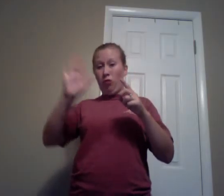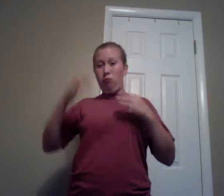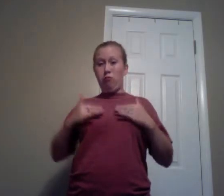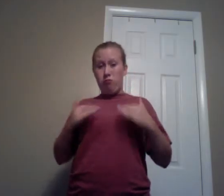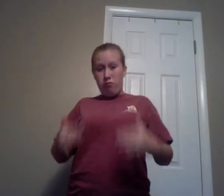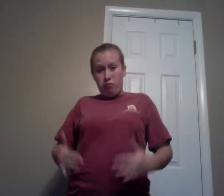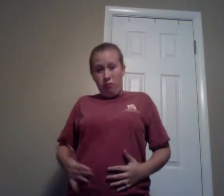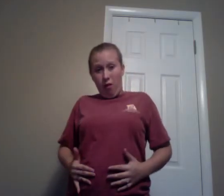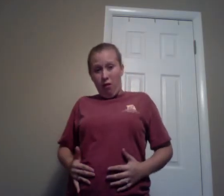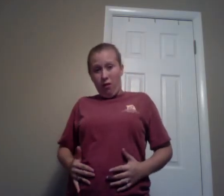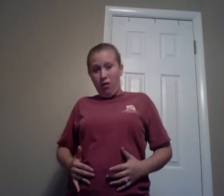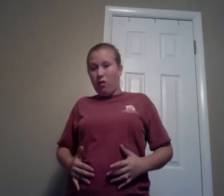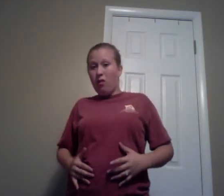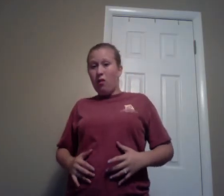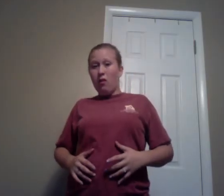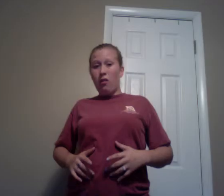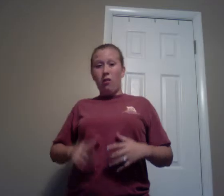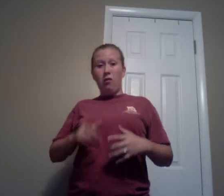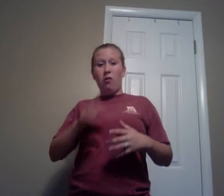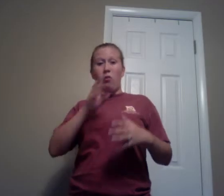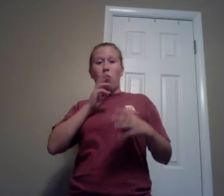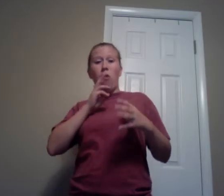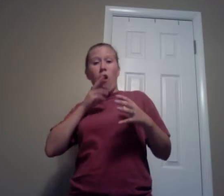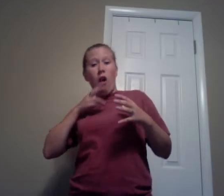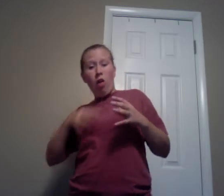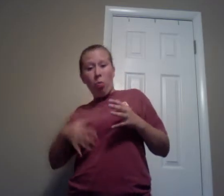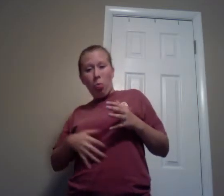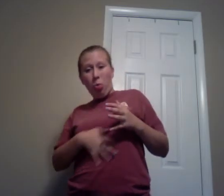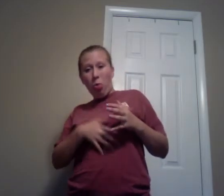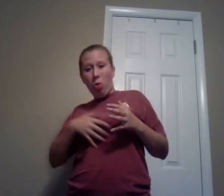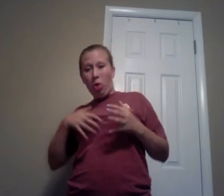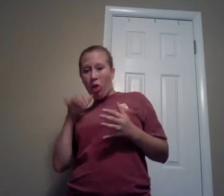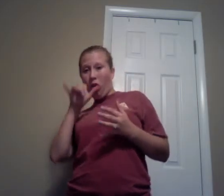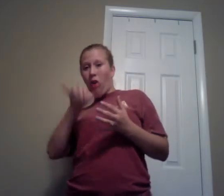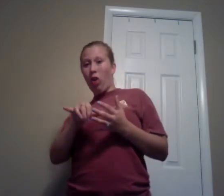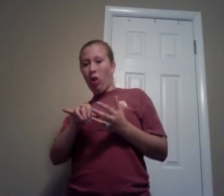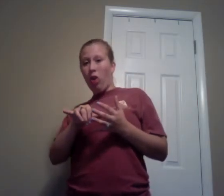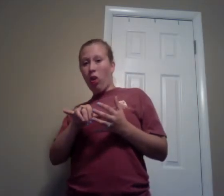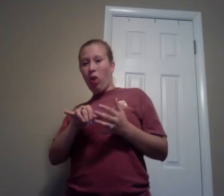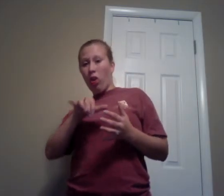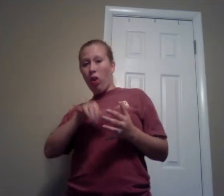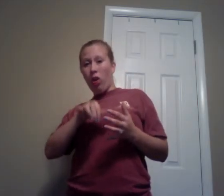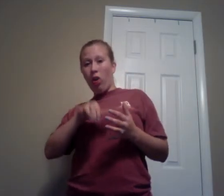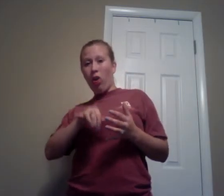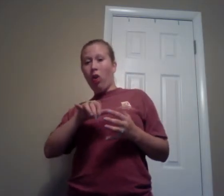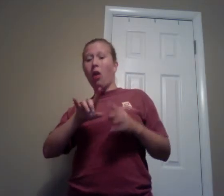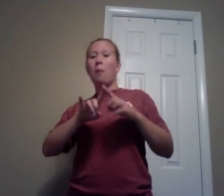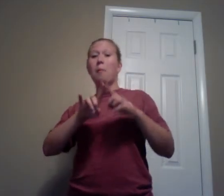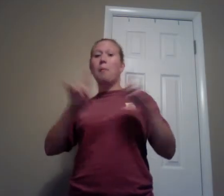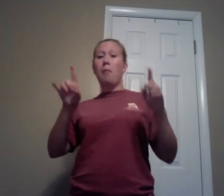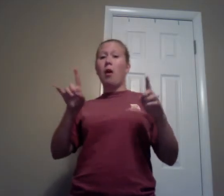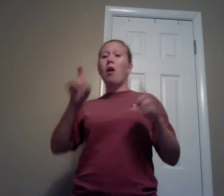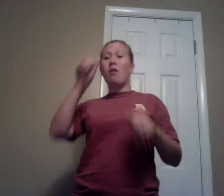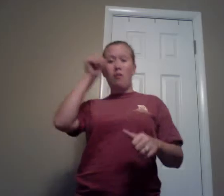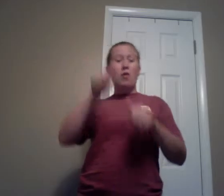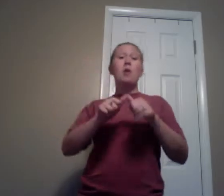can help to get that last bit of liquid out. Remember to give yourself plenty of time for this, because you're